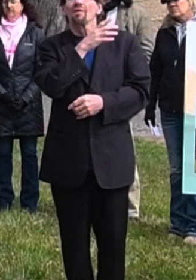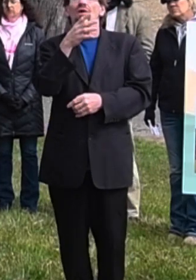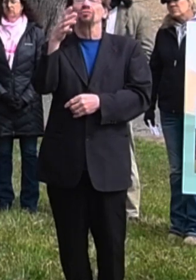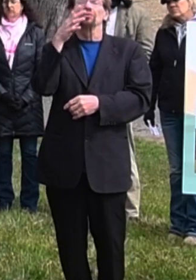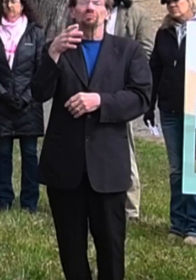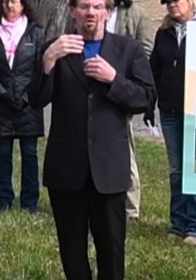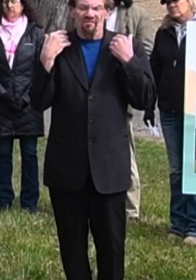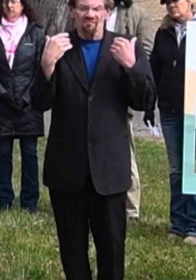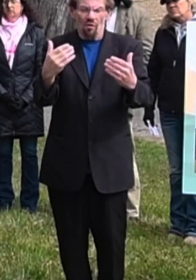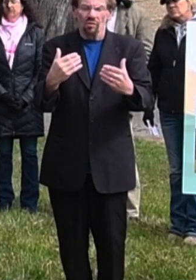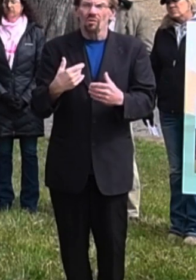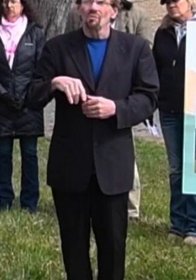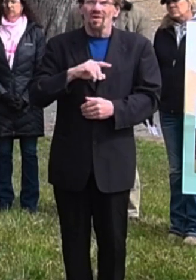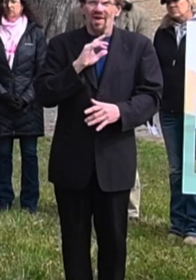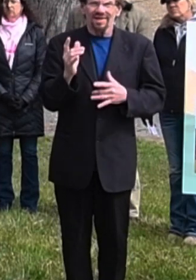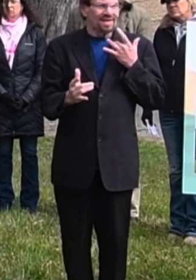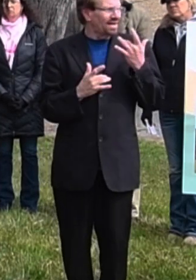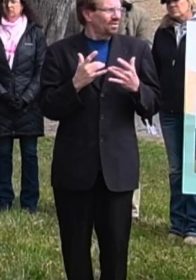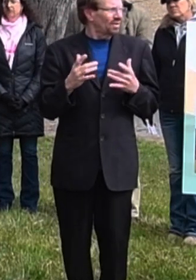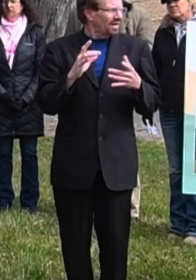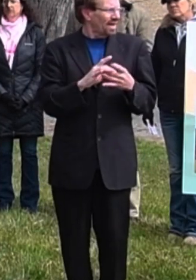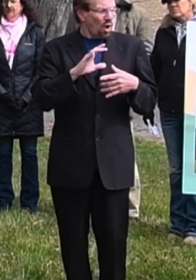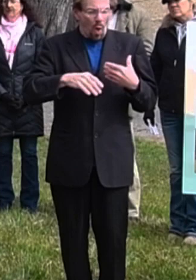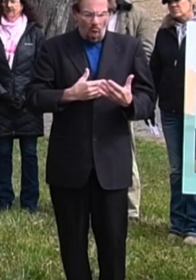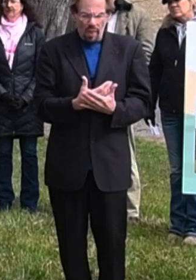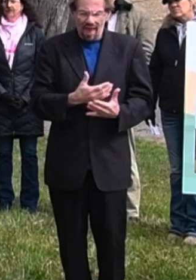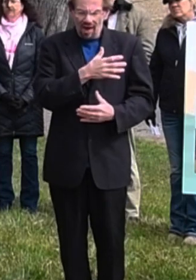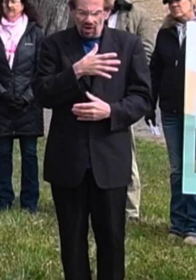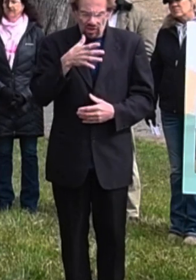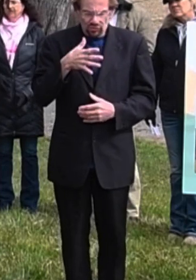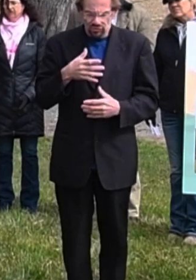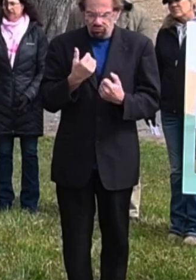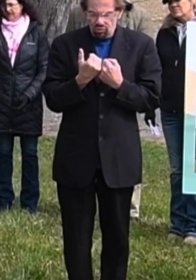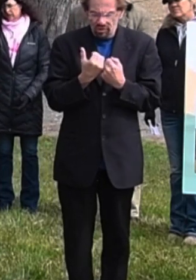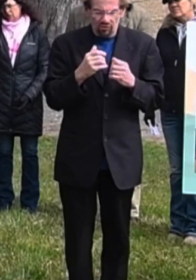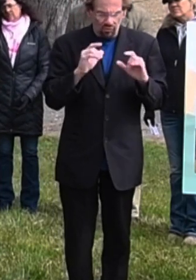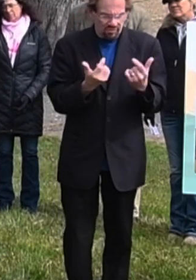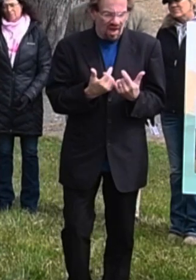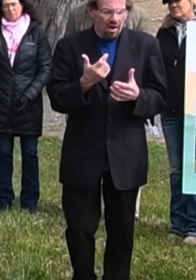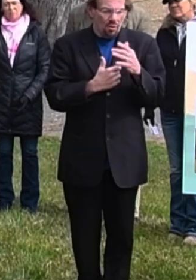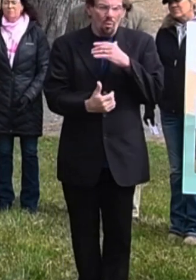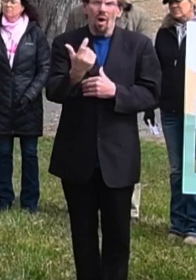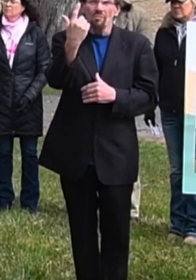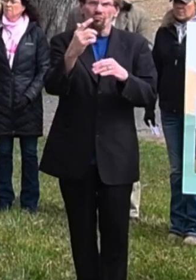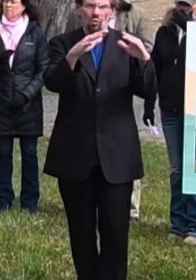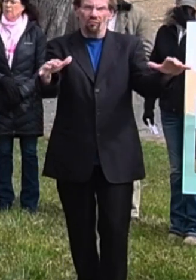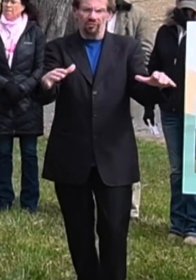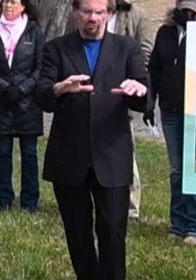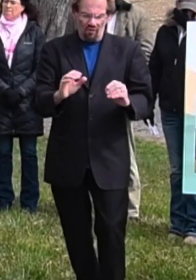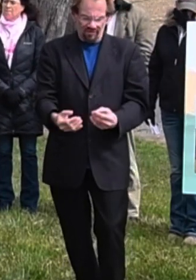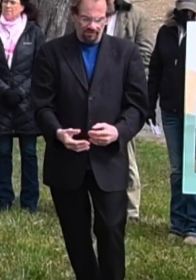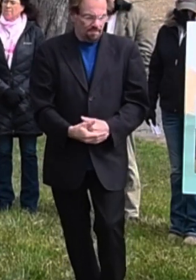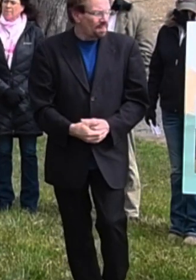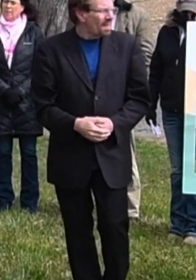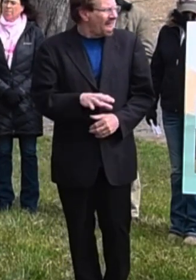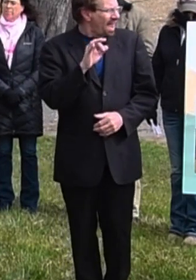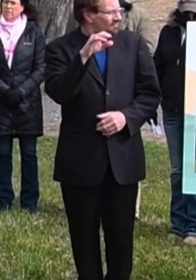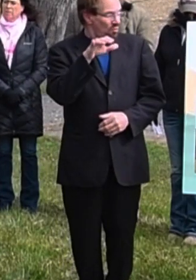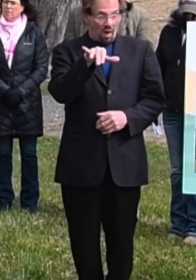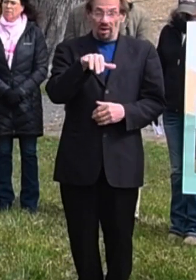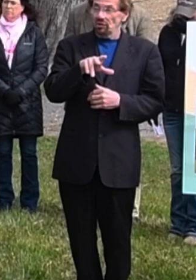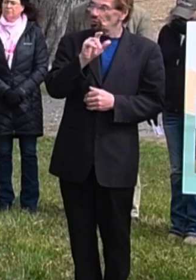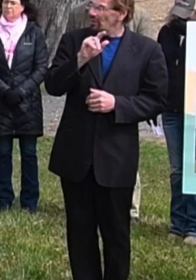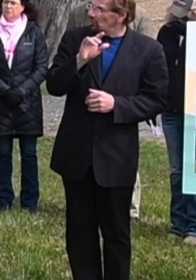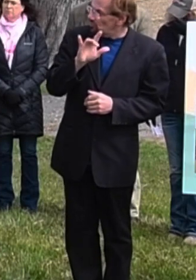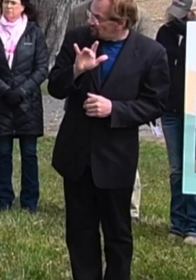are eager to connect all our agricultural supporting agencies under one roof. In FY25 will